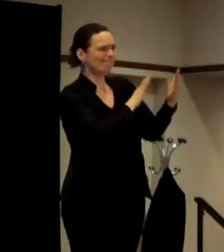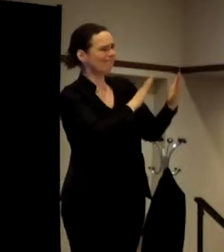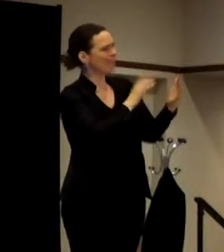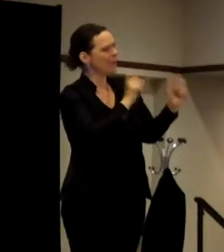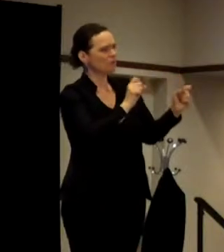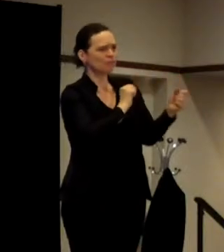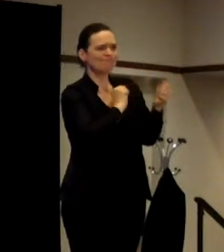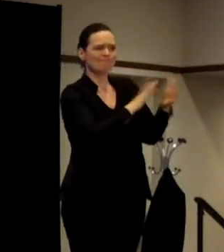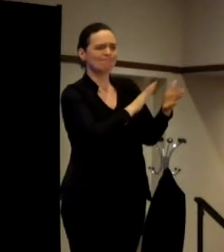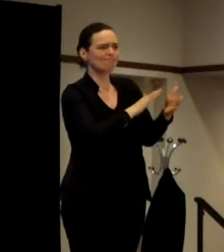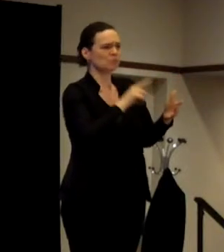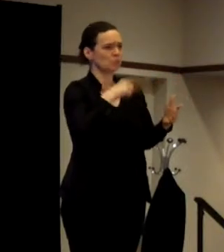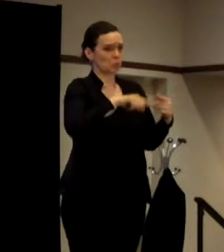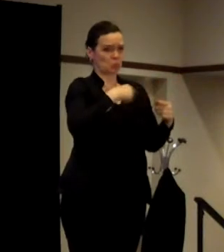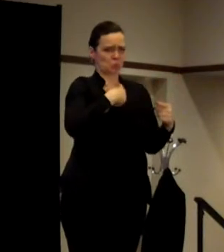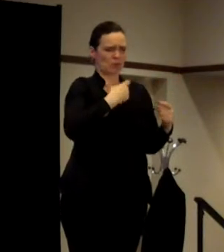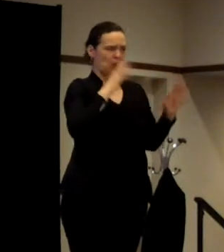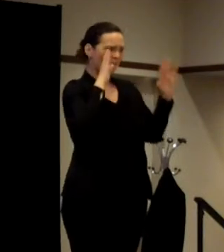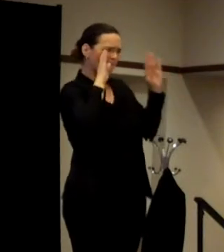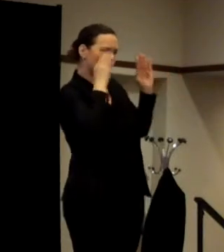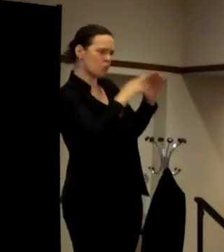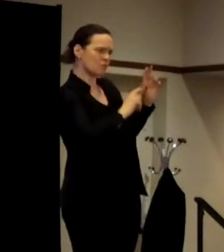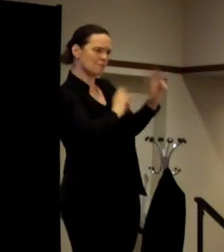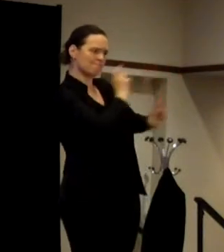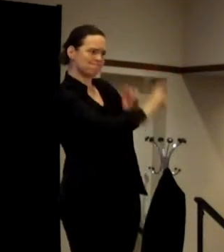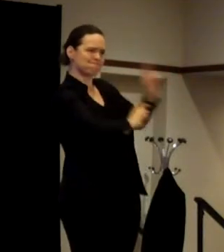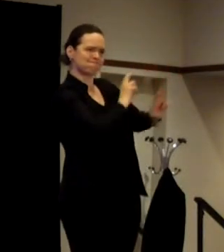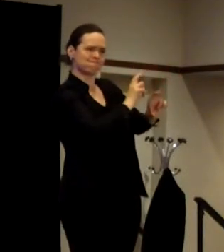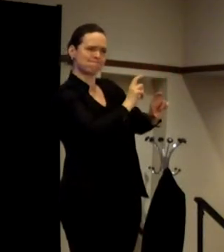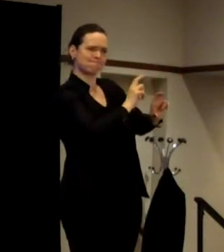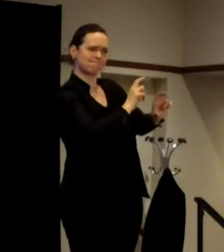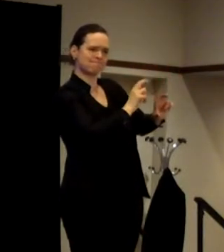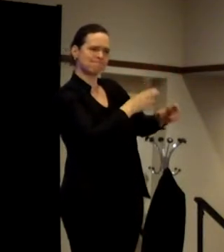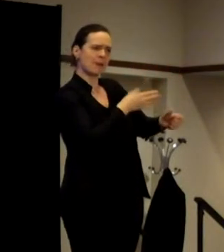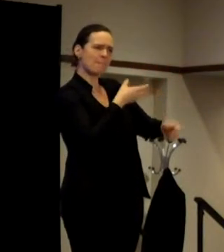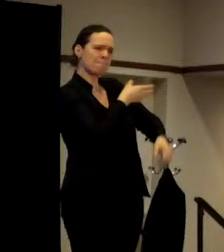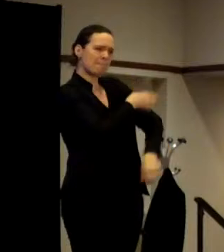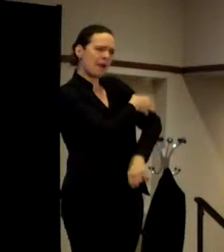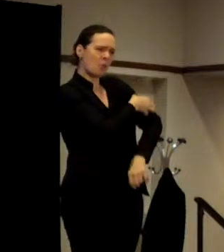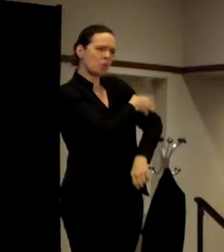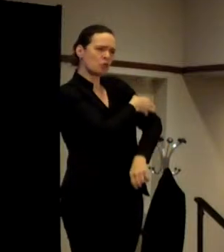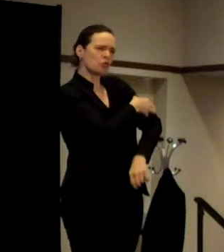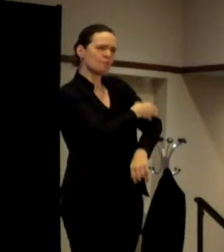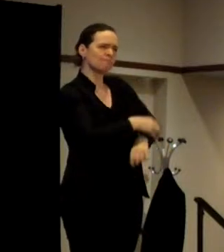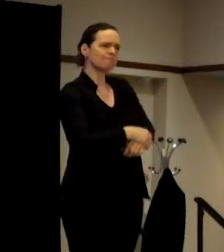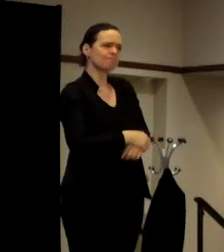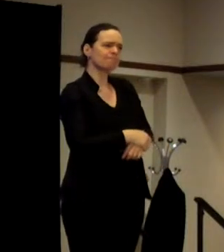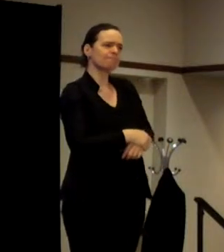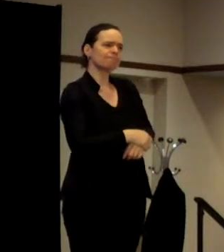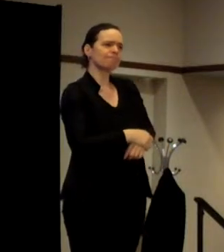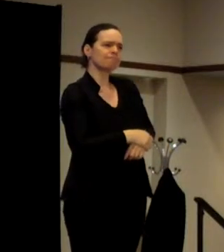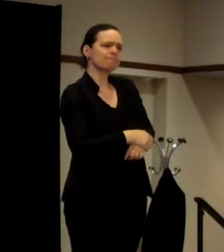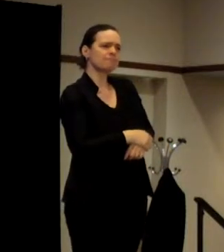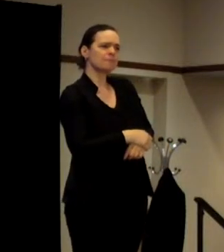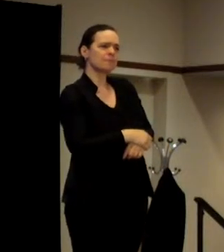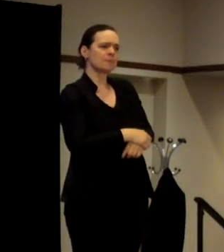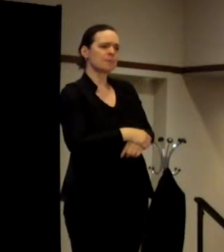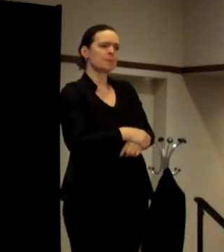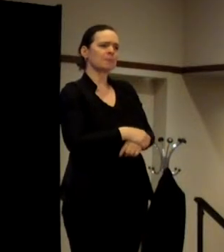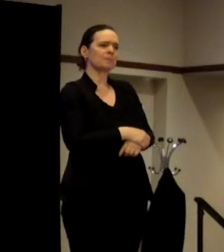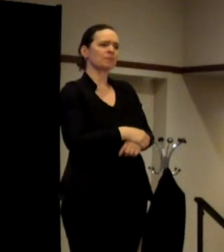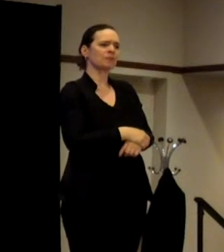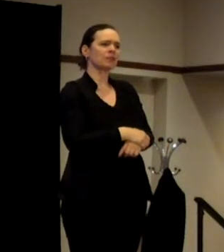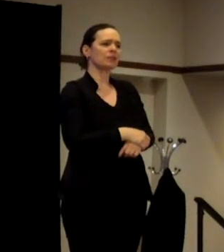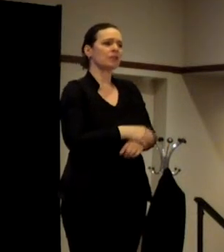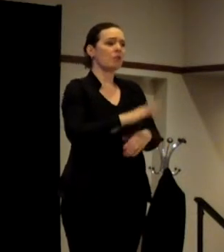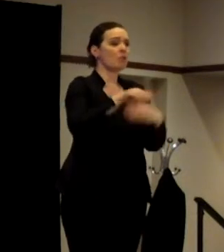speak. So there's the human service side, workforce development, trying to figure out who's out of the workforce and getting